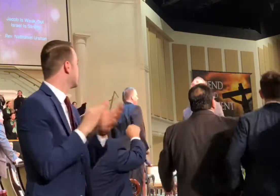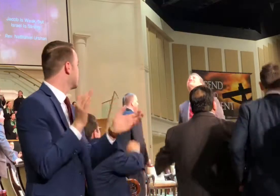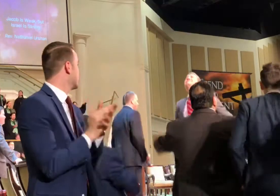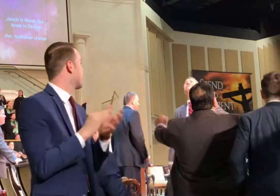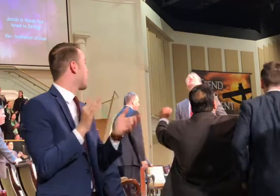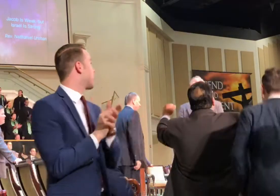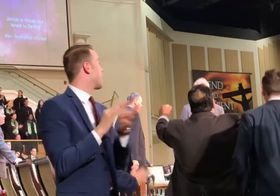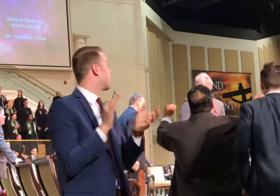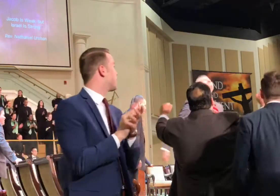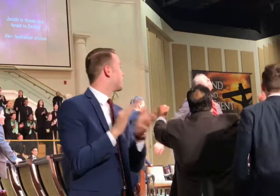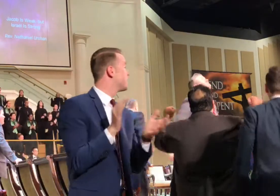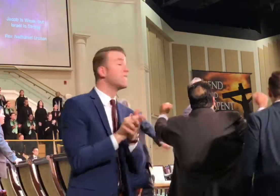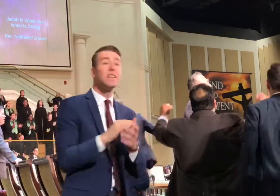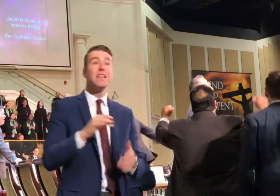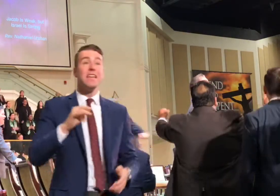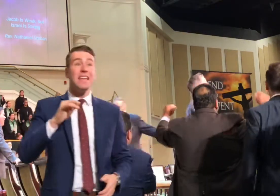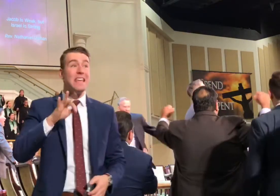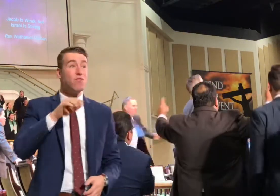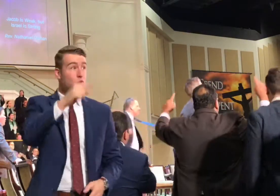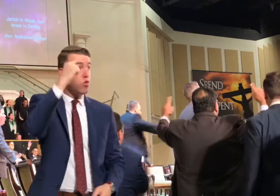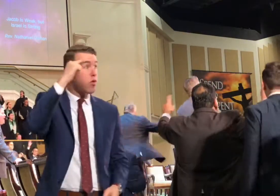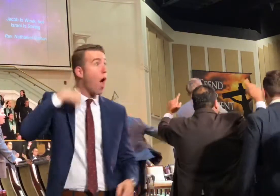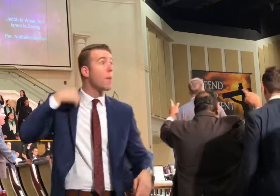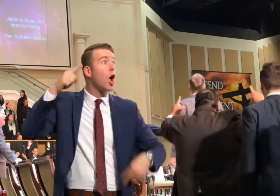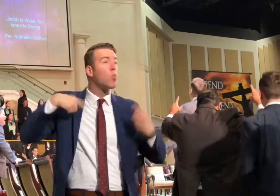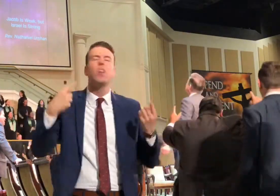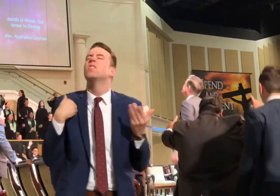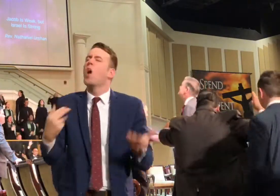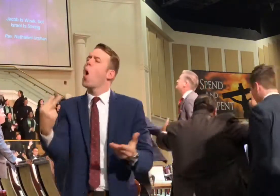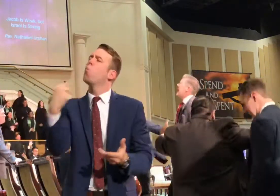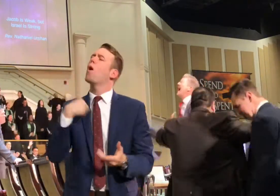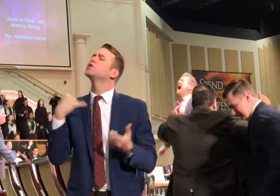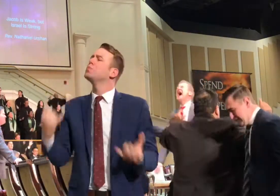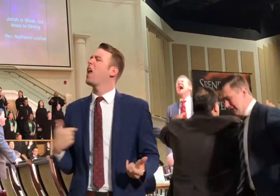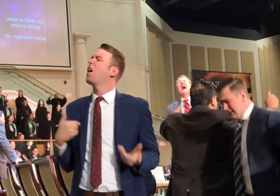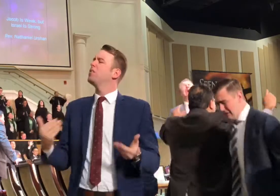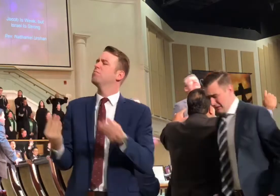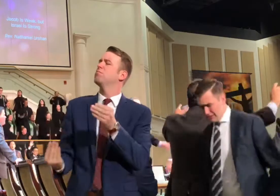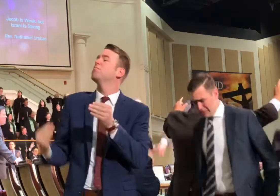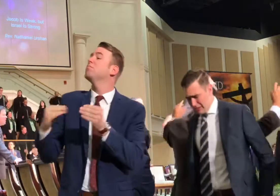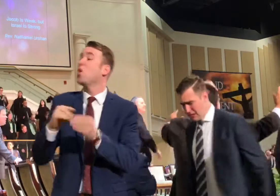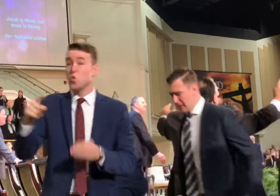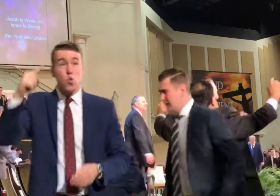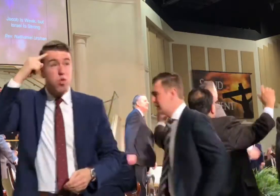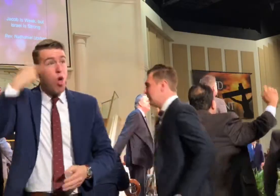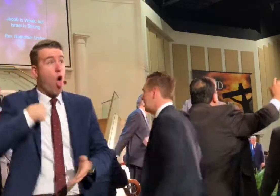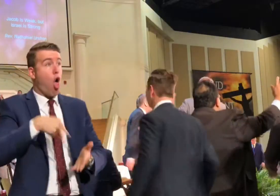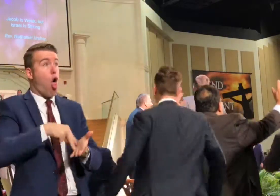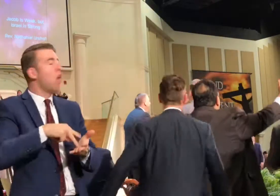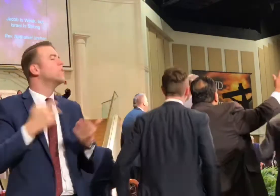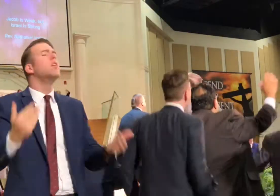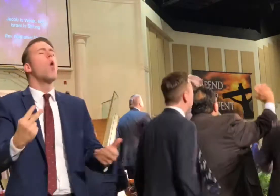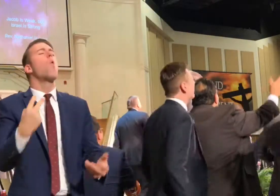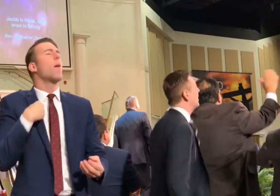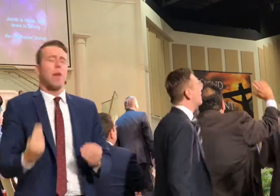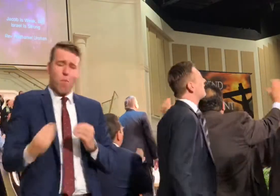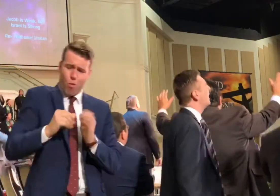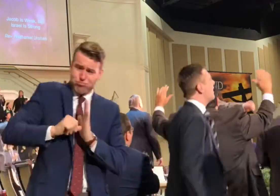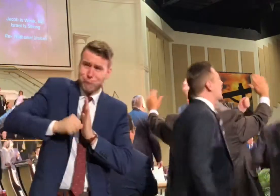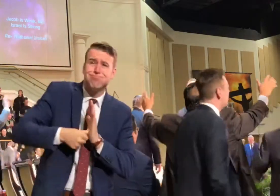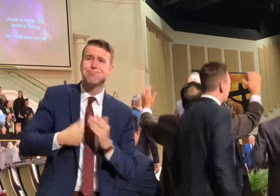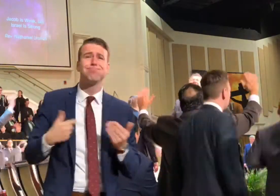If you thought I shouted before, watch me now. If you thought I danced before, watch me